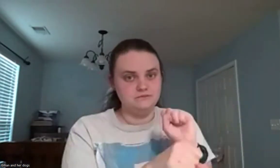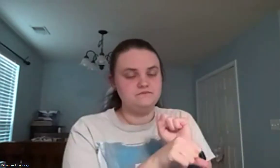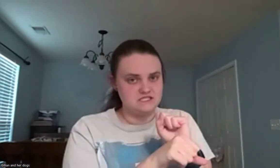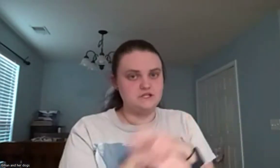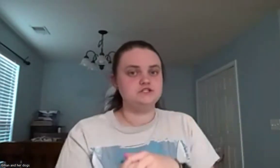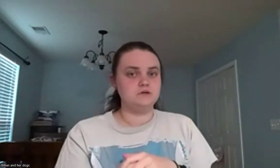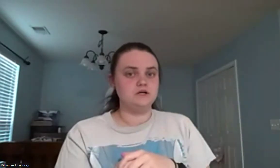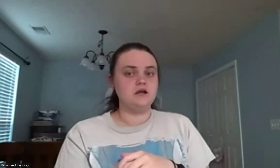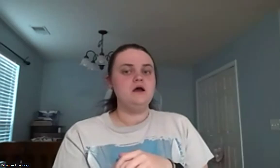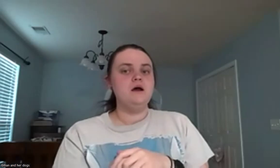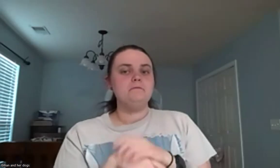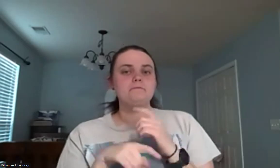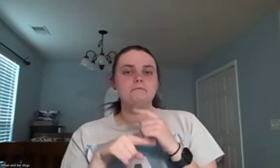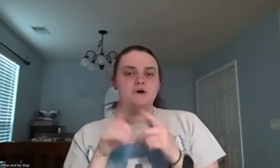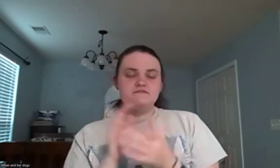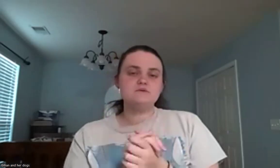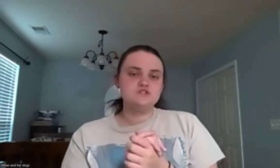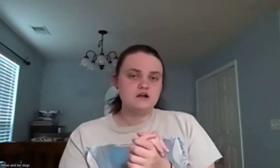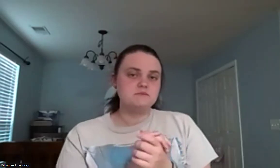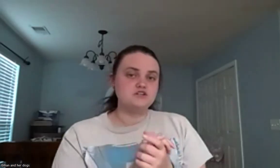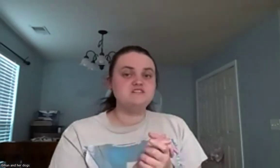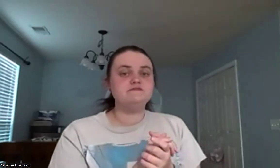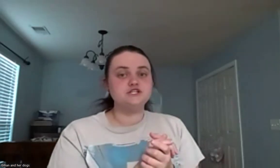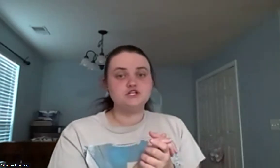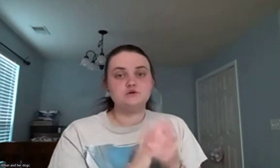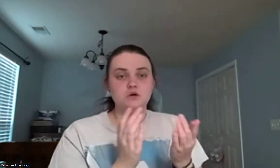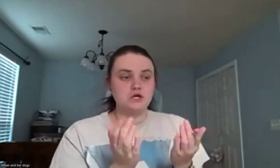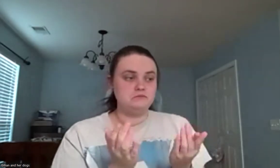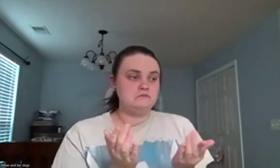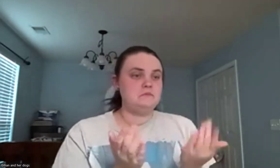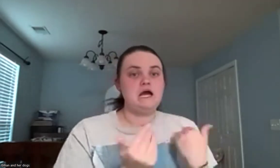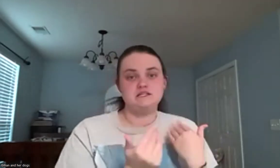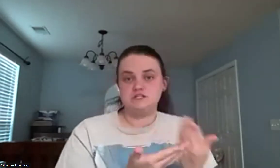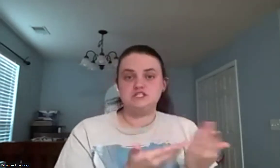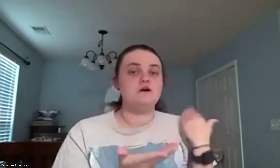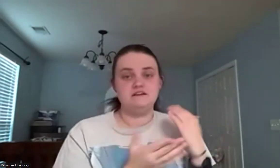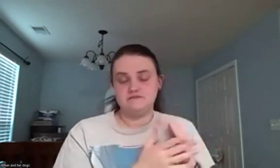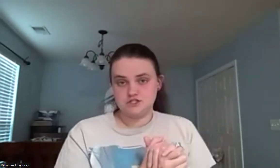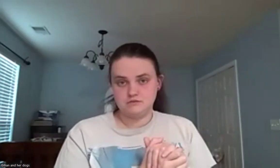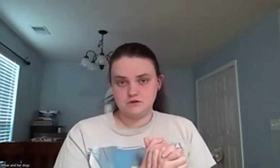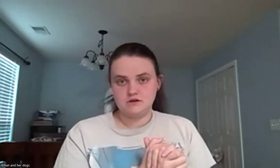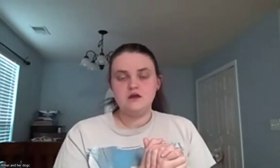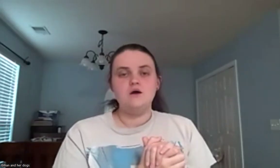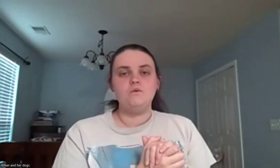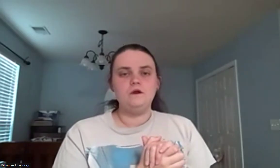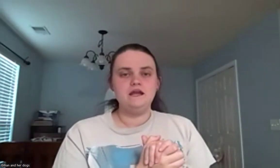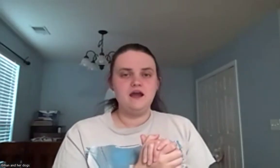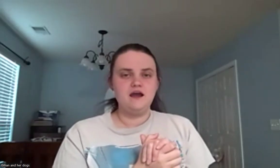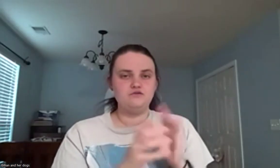that's finish your work. But if I was talking about she finished her work last week, she already finished her work. We